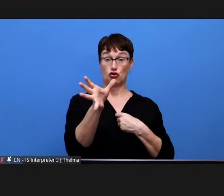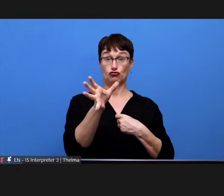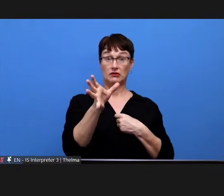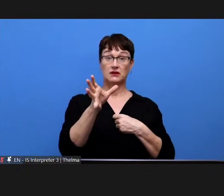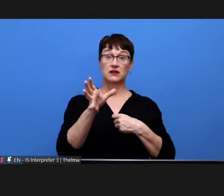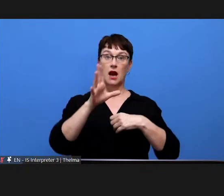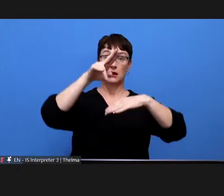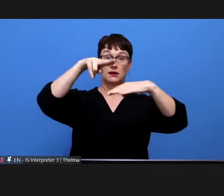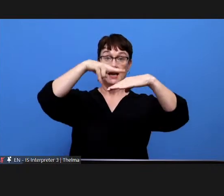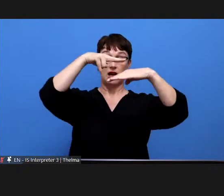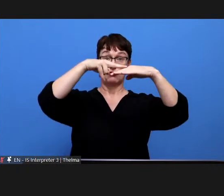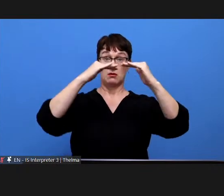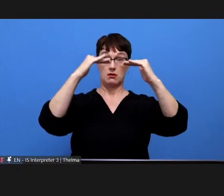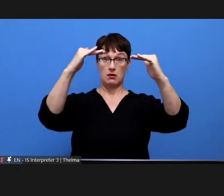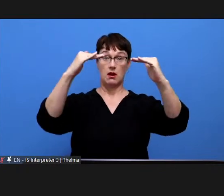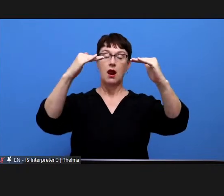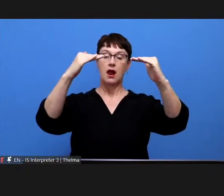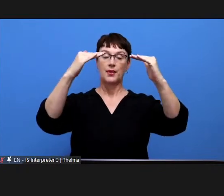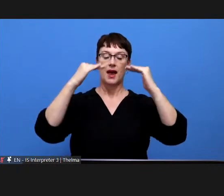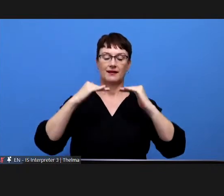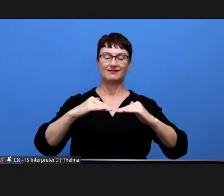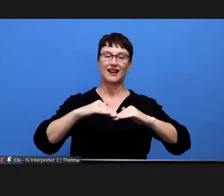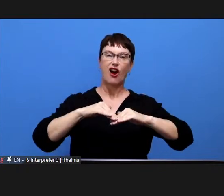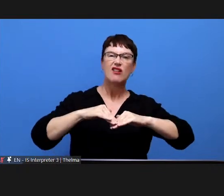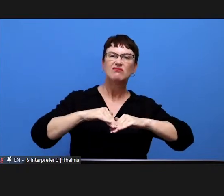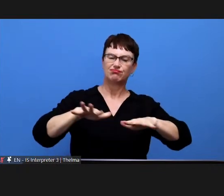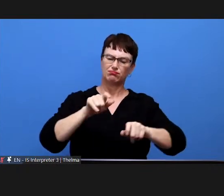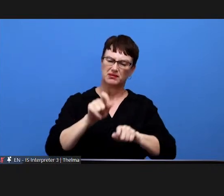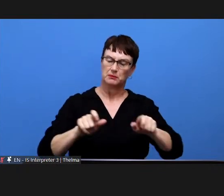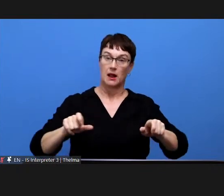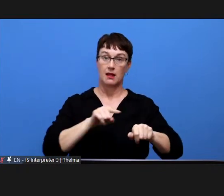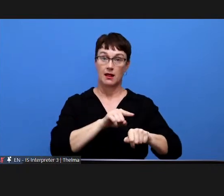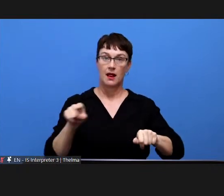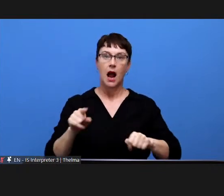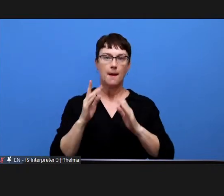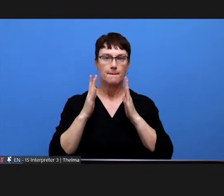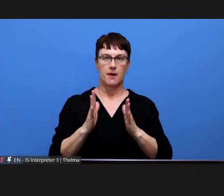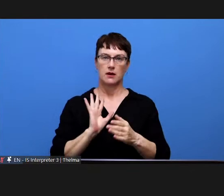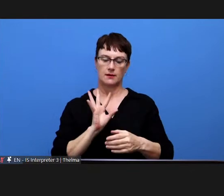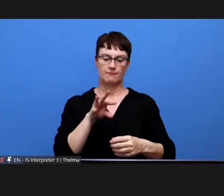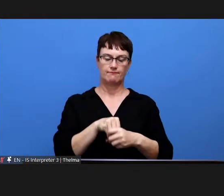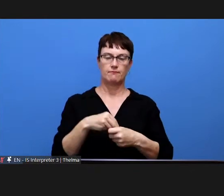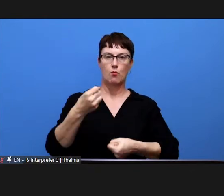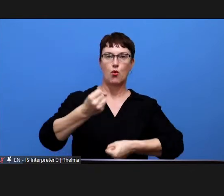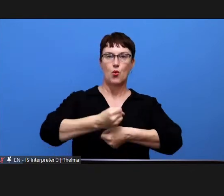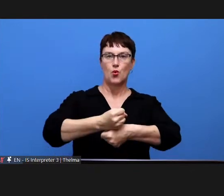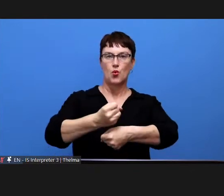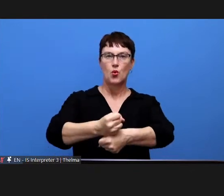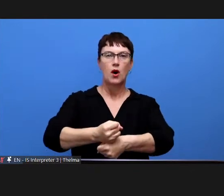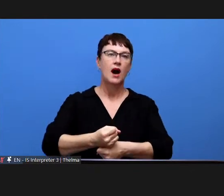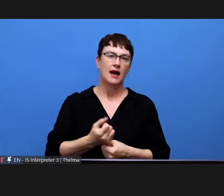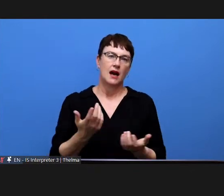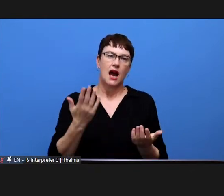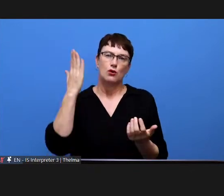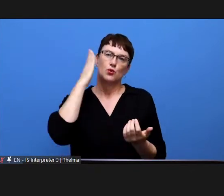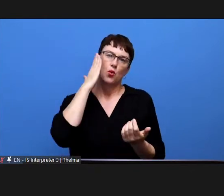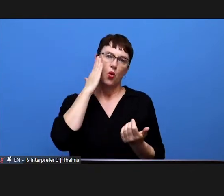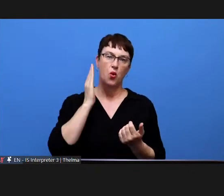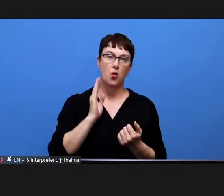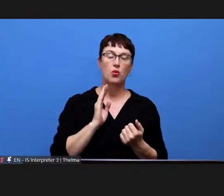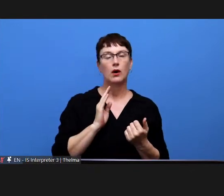countries, national human rights institutions mostly focus on civil and political rights, targeting policy